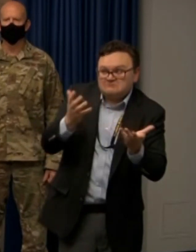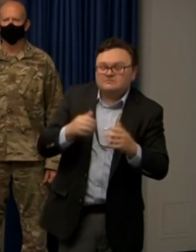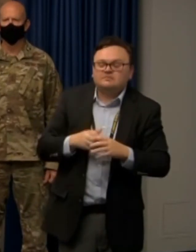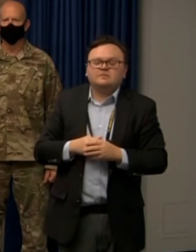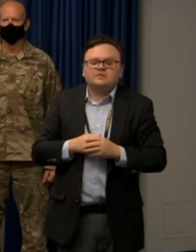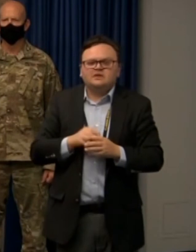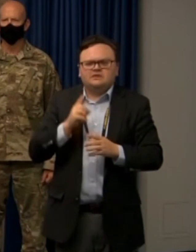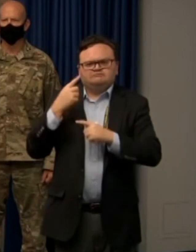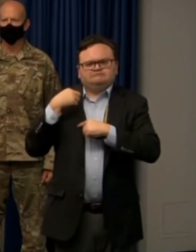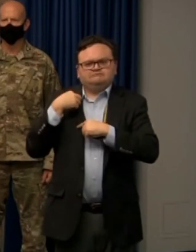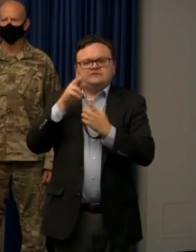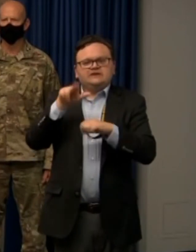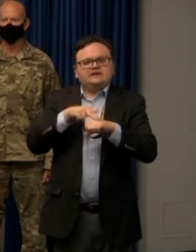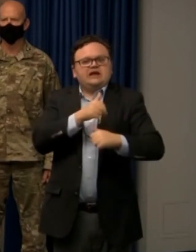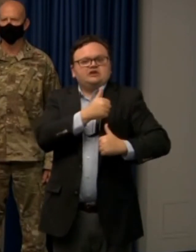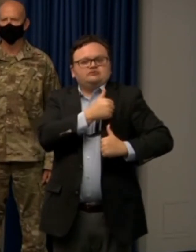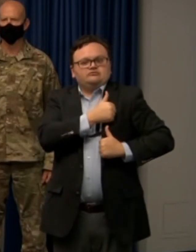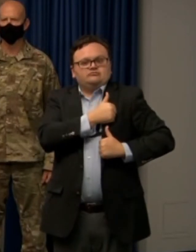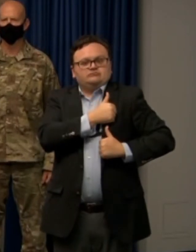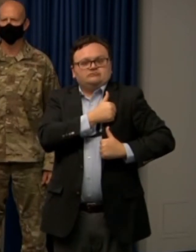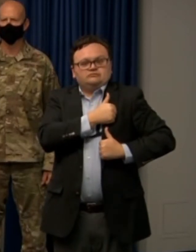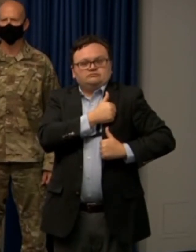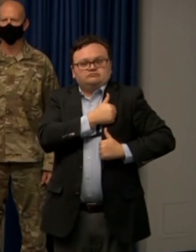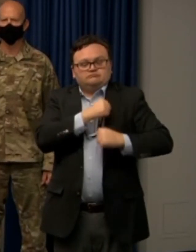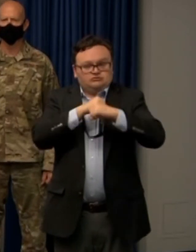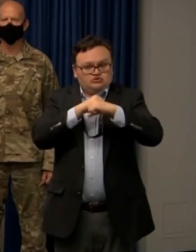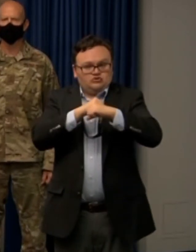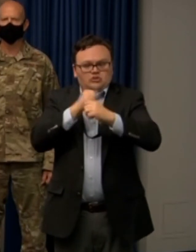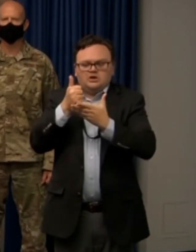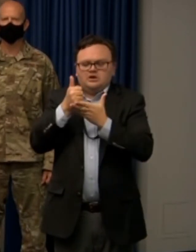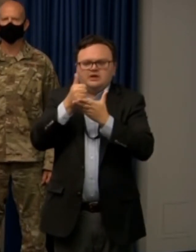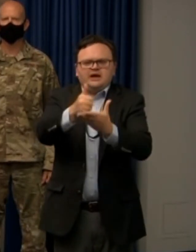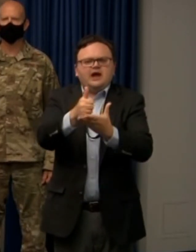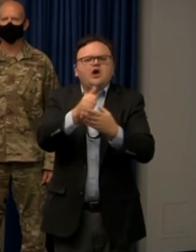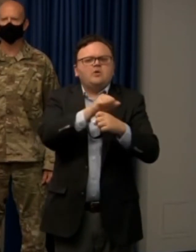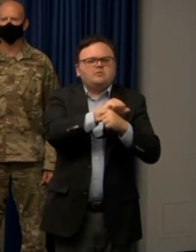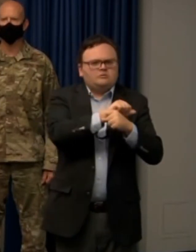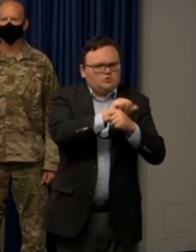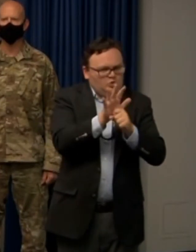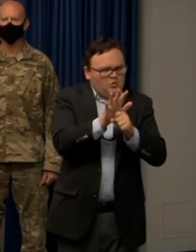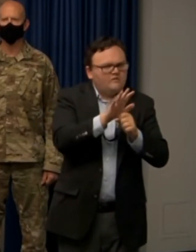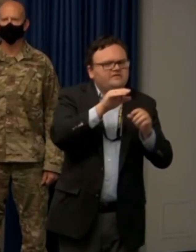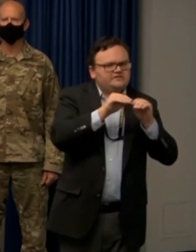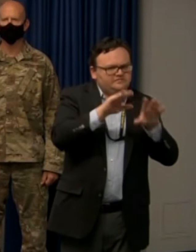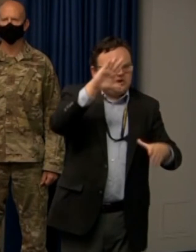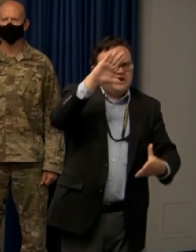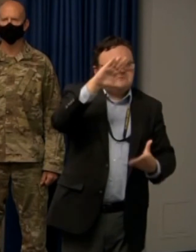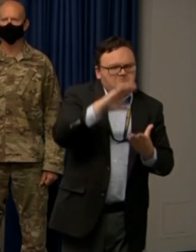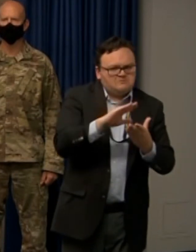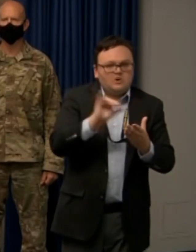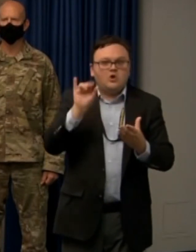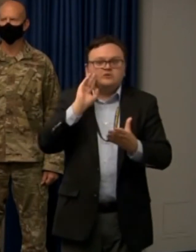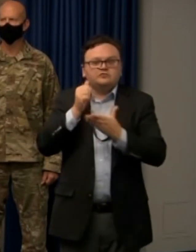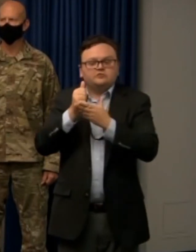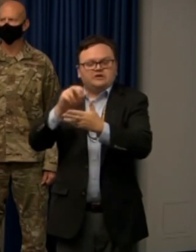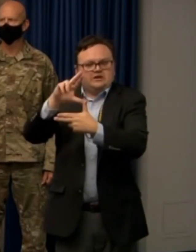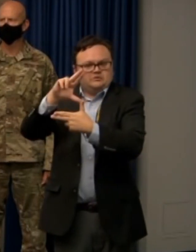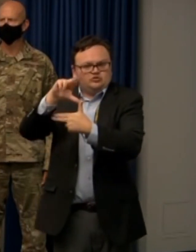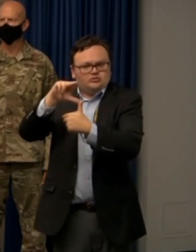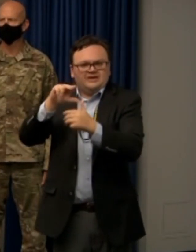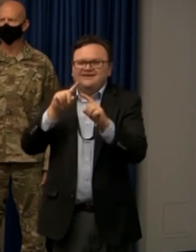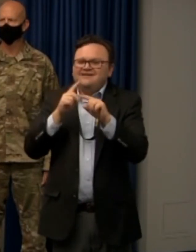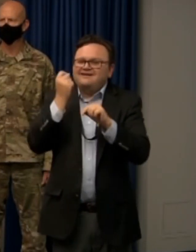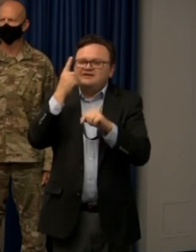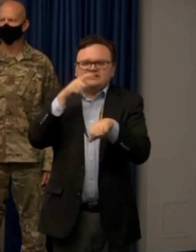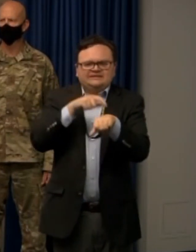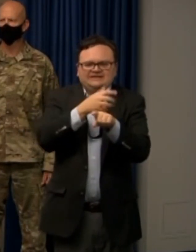COVID response. Obviously, they have an important role with hurricane response, but we want to make sure that they're going. That's going to lapse in a couple days, and that will put us in a